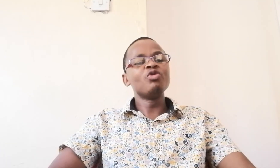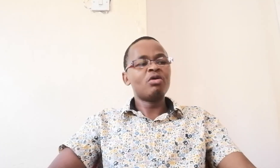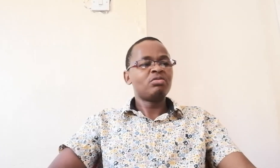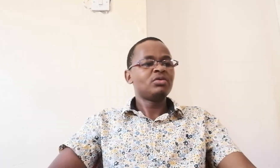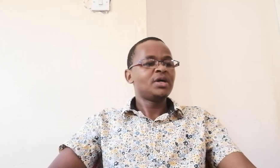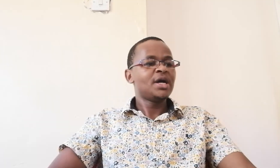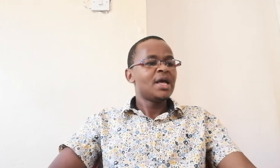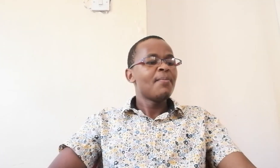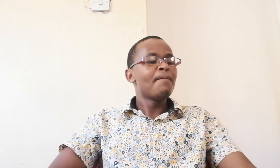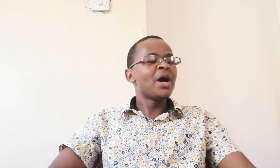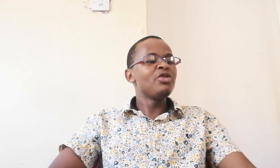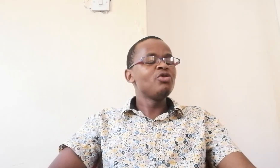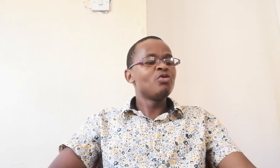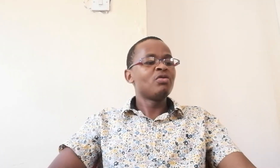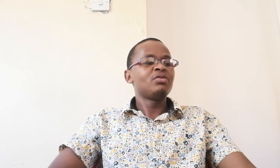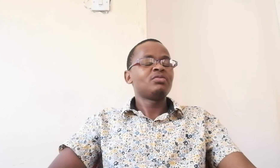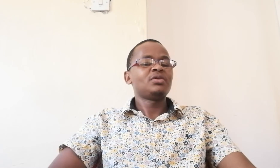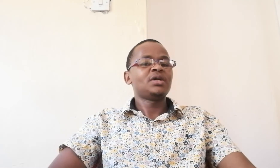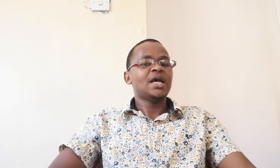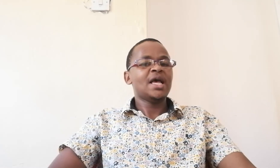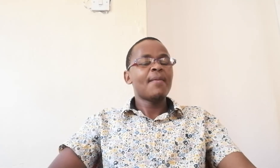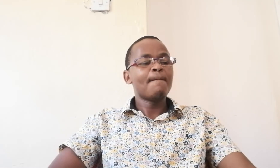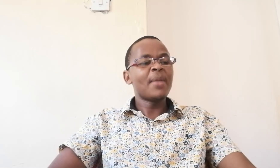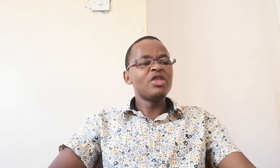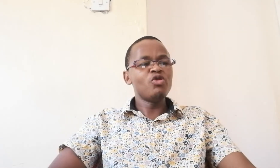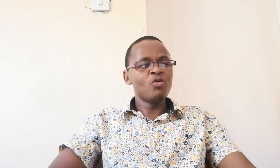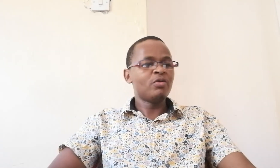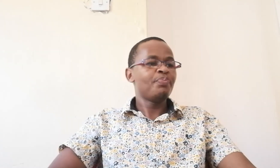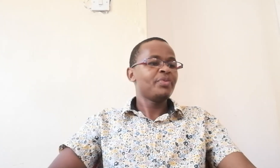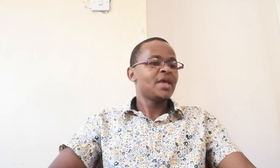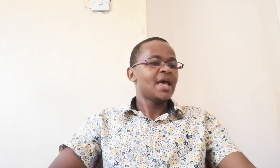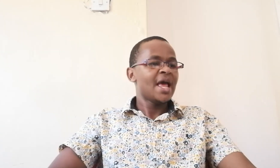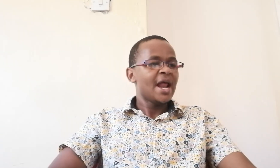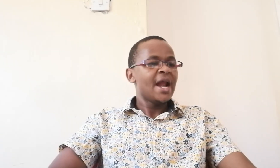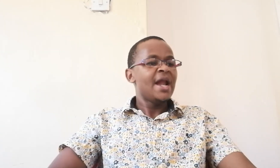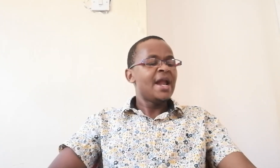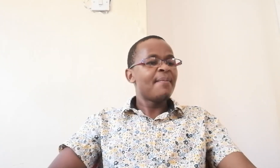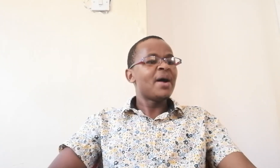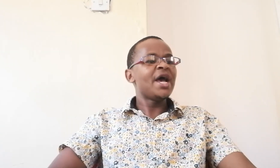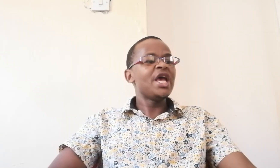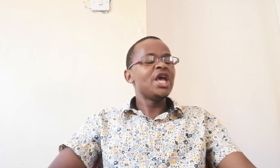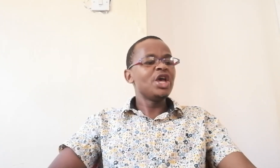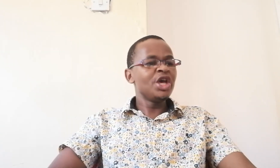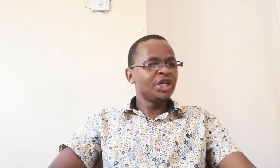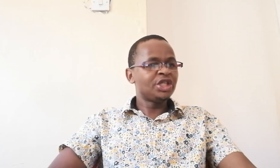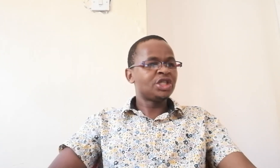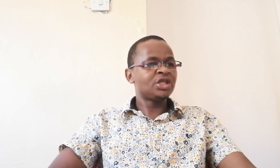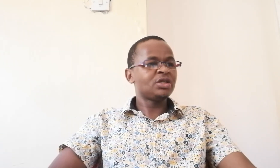manual. Manual. Manual. Number 8,